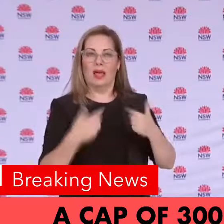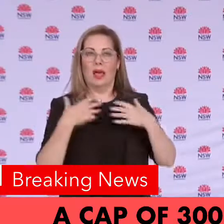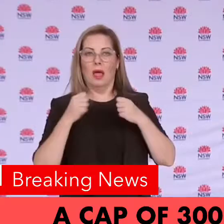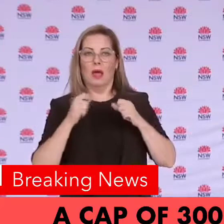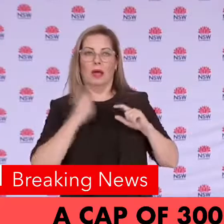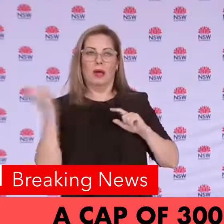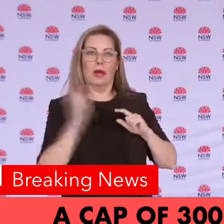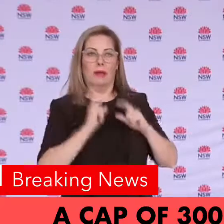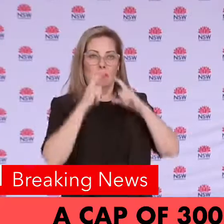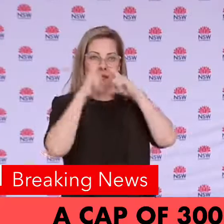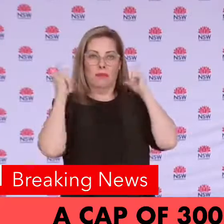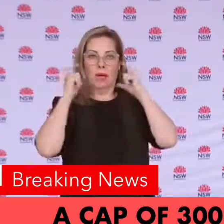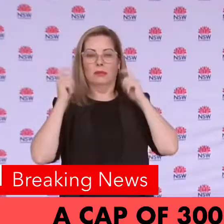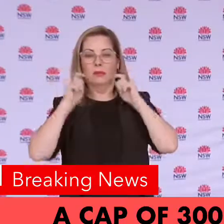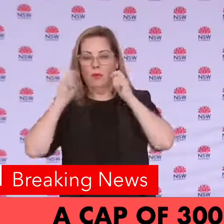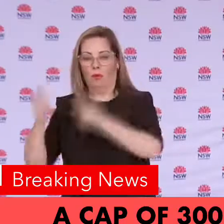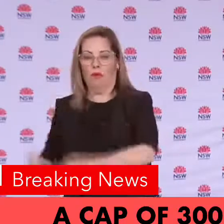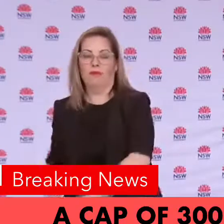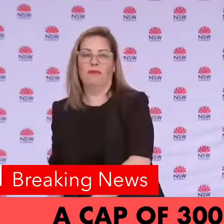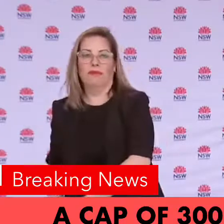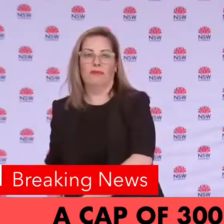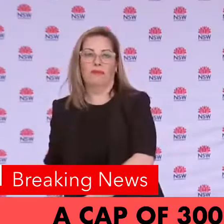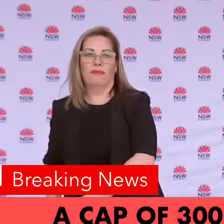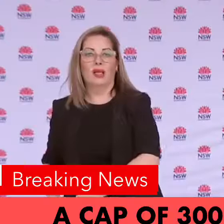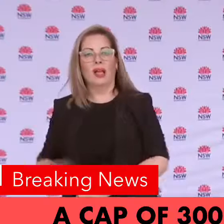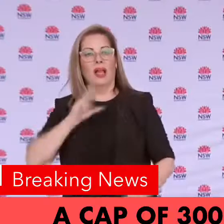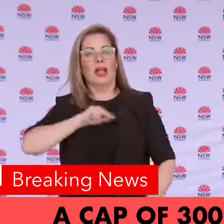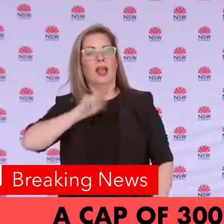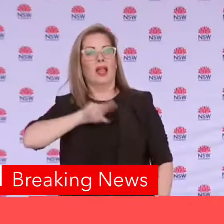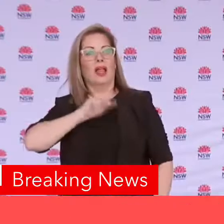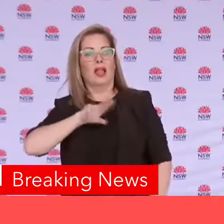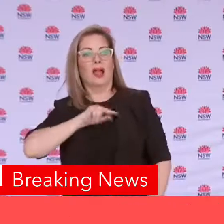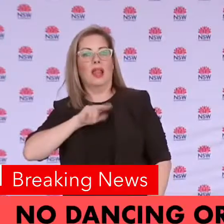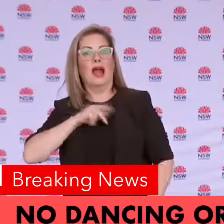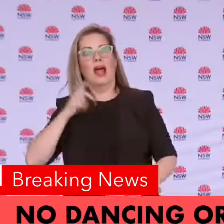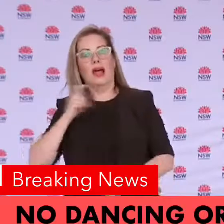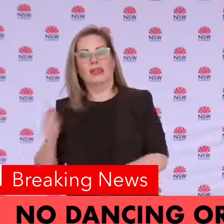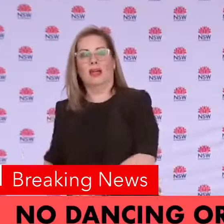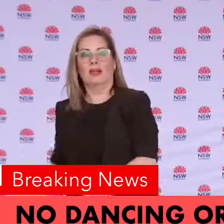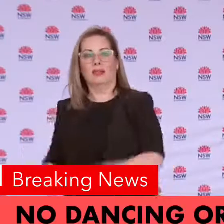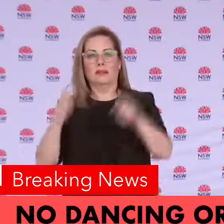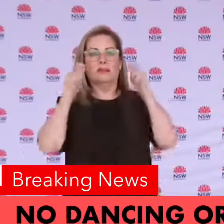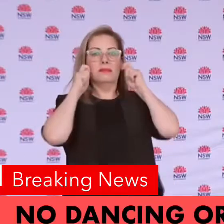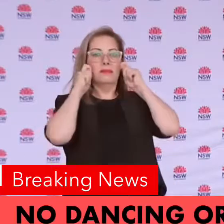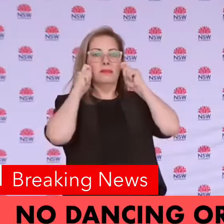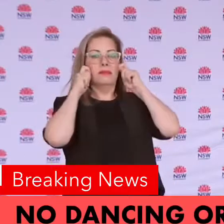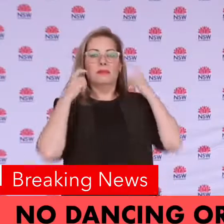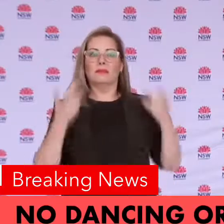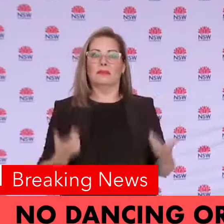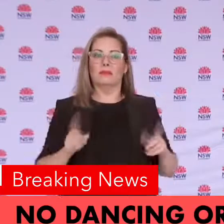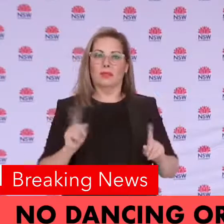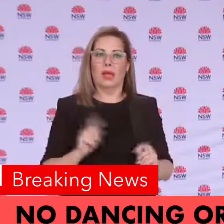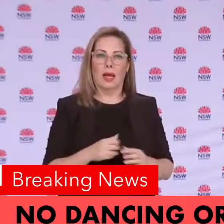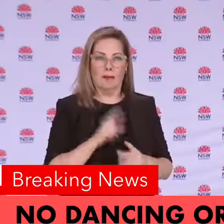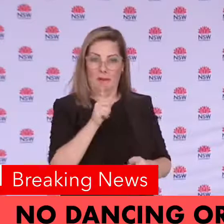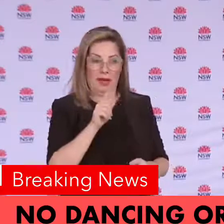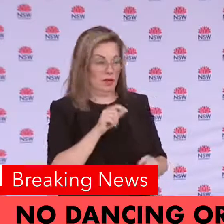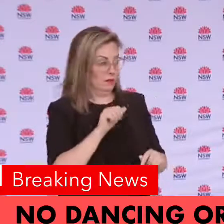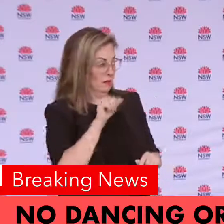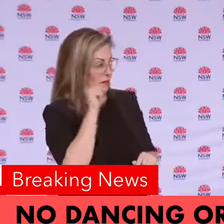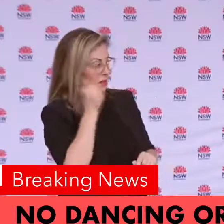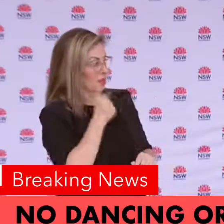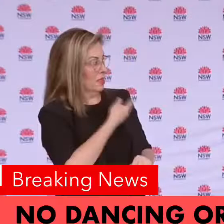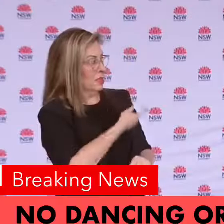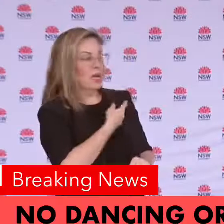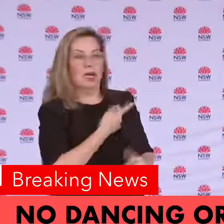conference, removing it when they were speaking, and putting it back on when they weren't going to get them mask today. You didn't wear a mask yesterday, why not?